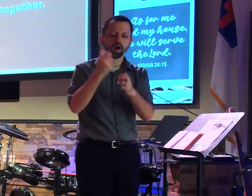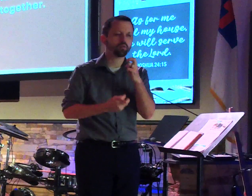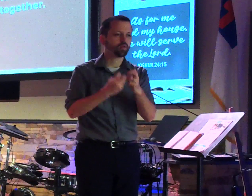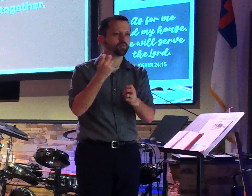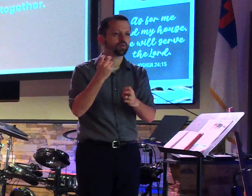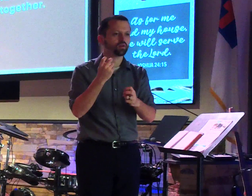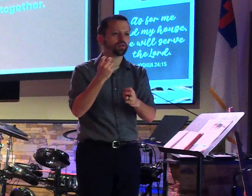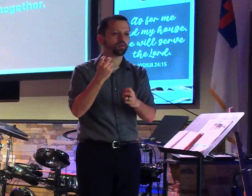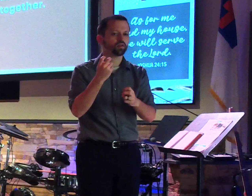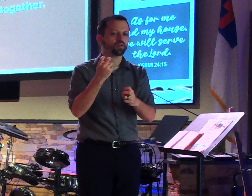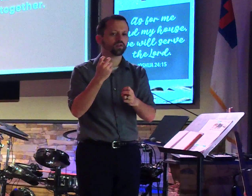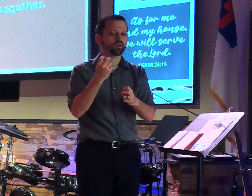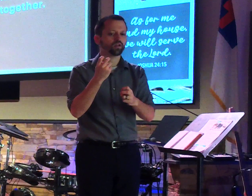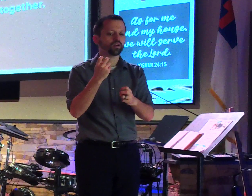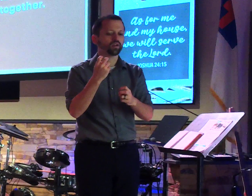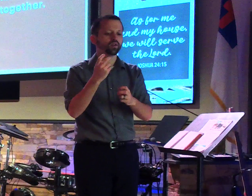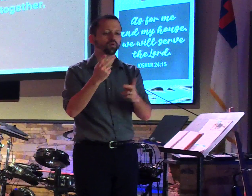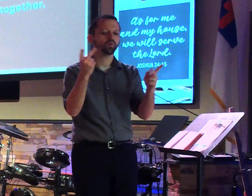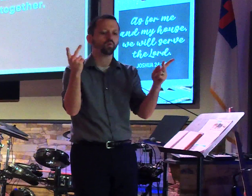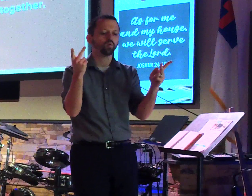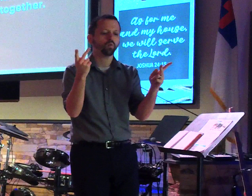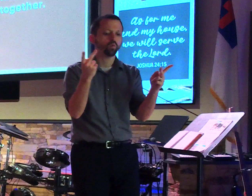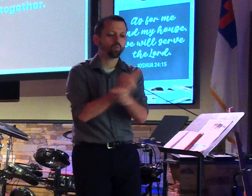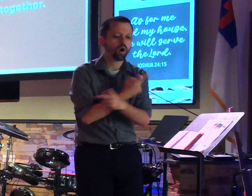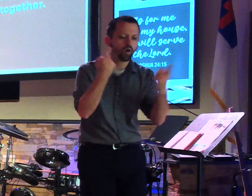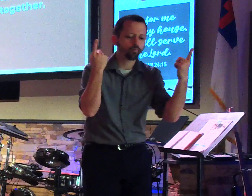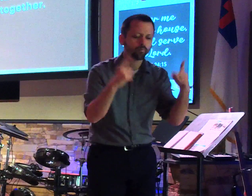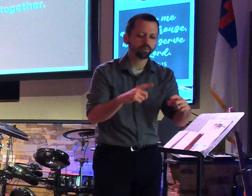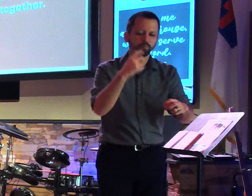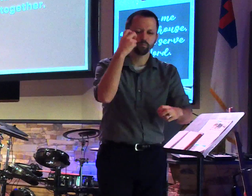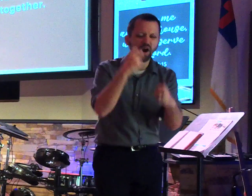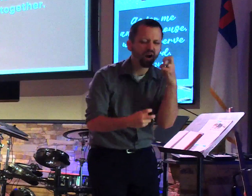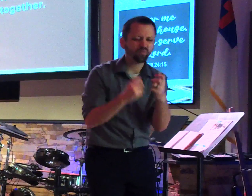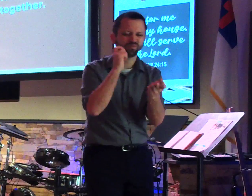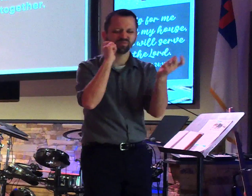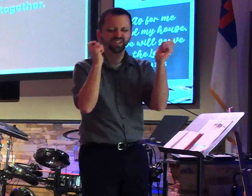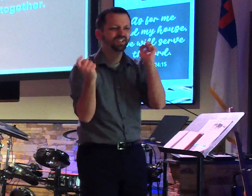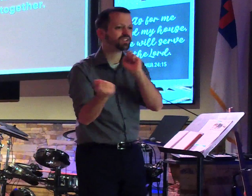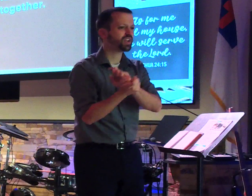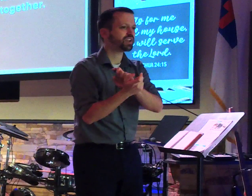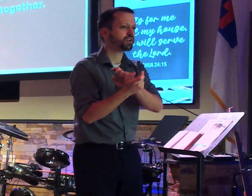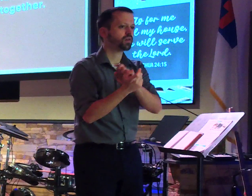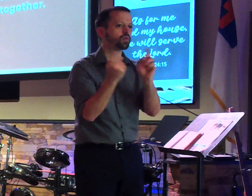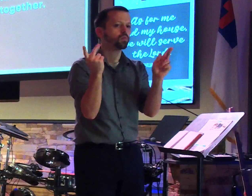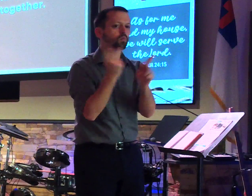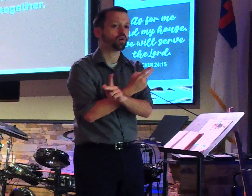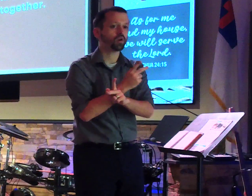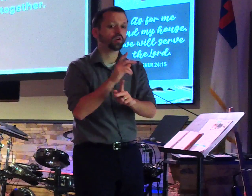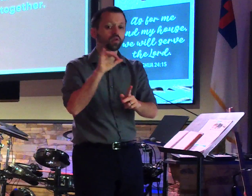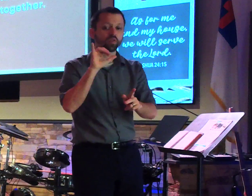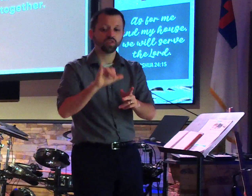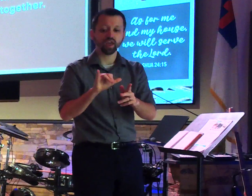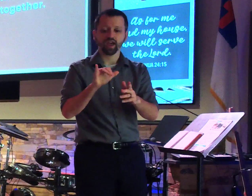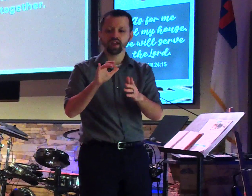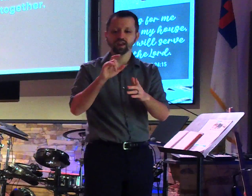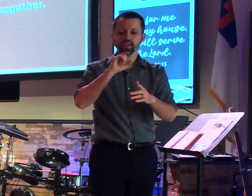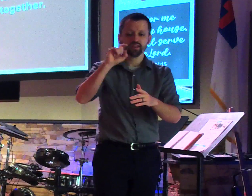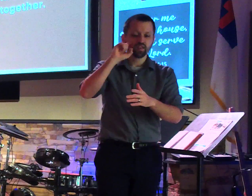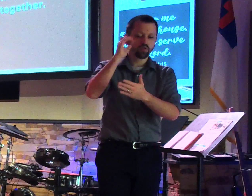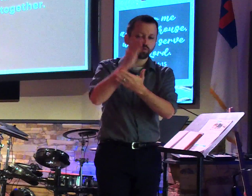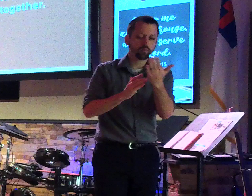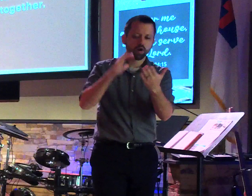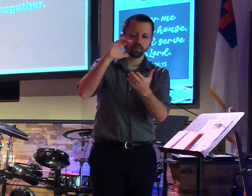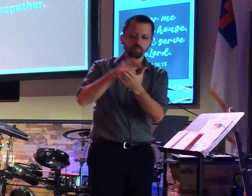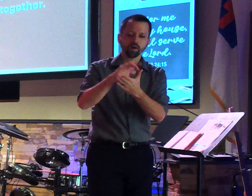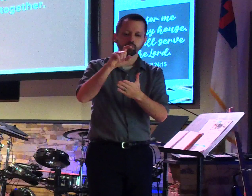especially when you're going through changes or trials. So you've got to keep that part of your marriage strong. That's what